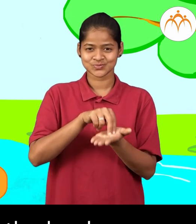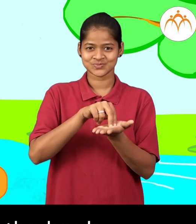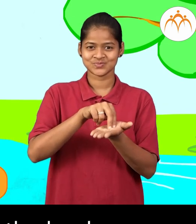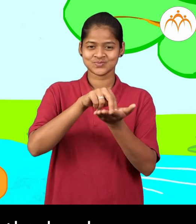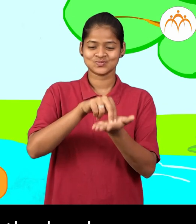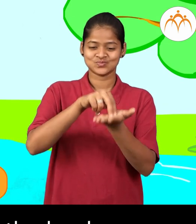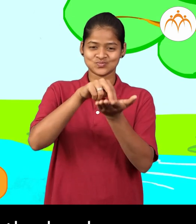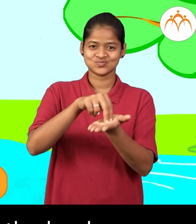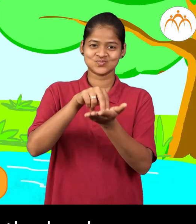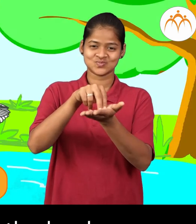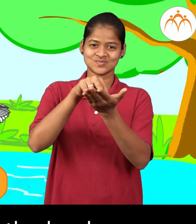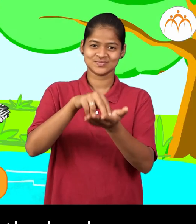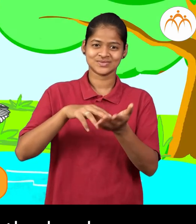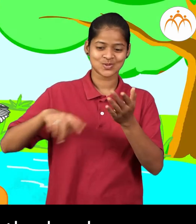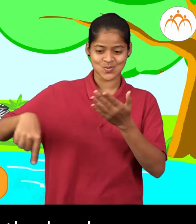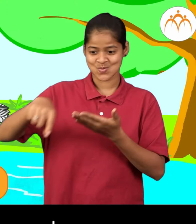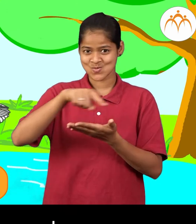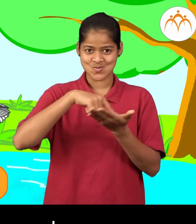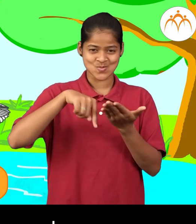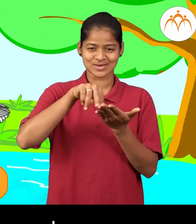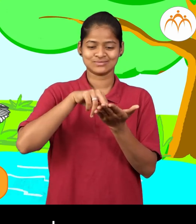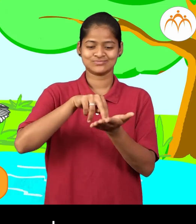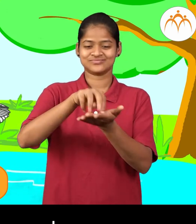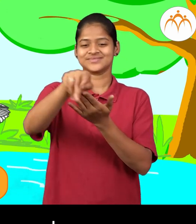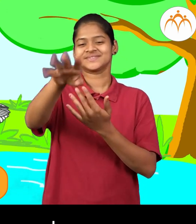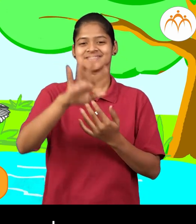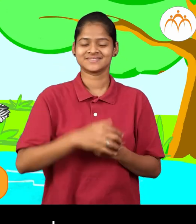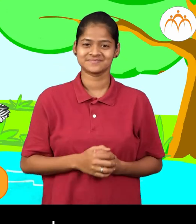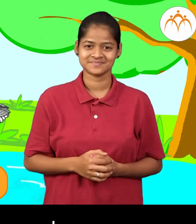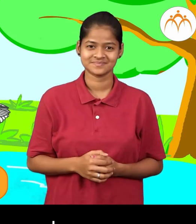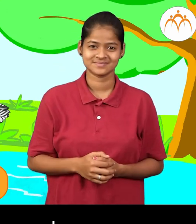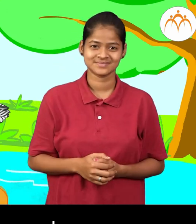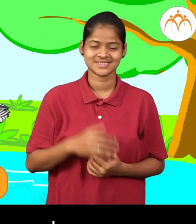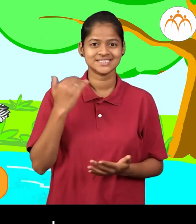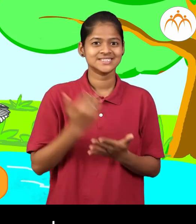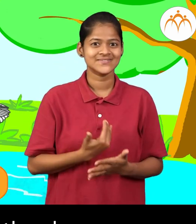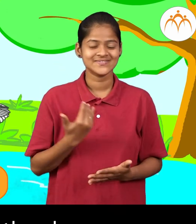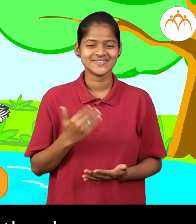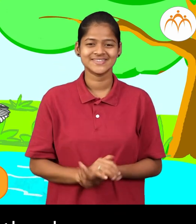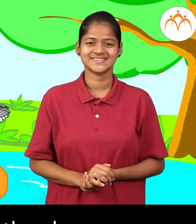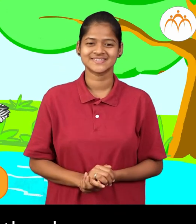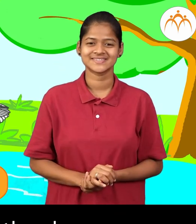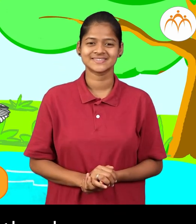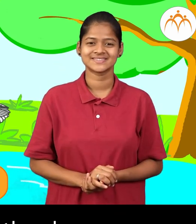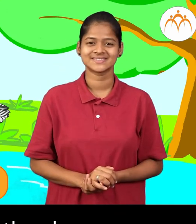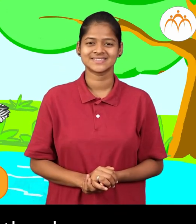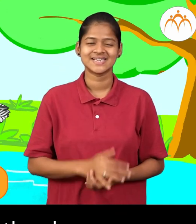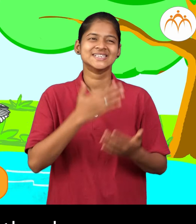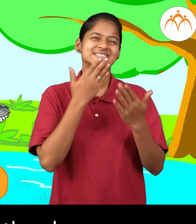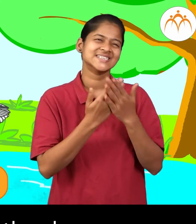slowly reached the bank the ant was saved the ant thanked the dove